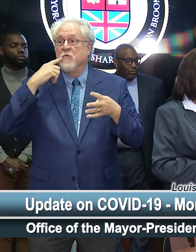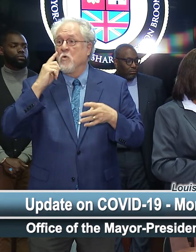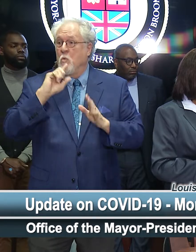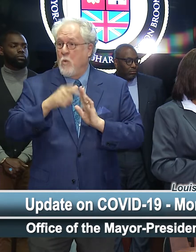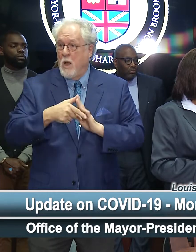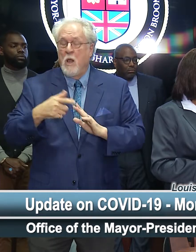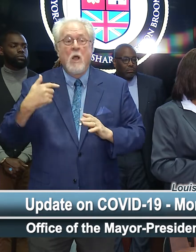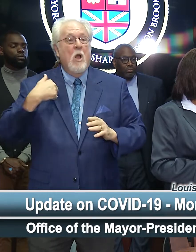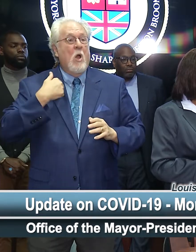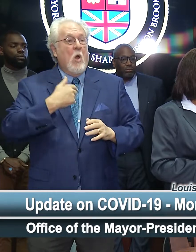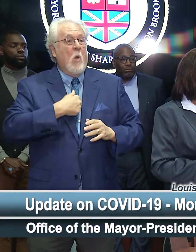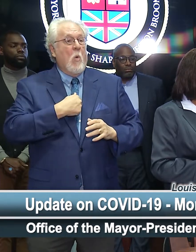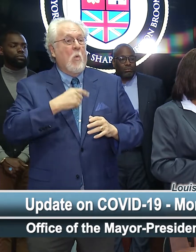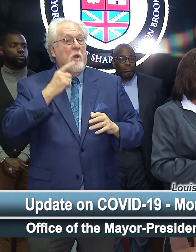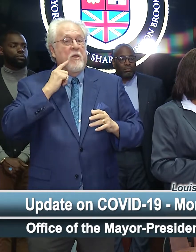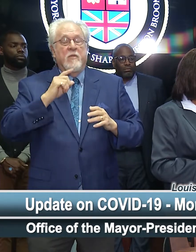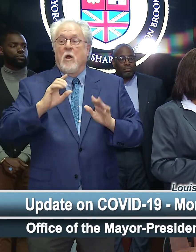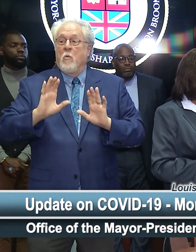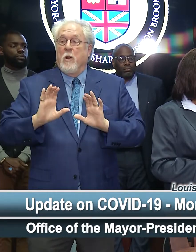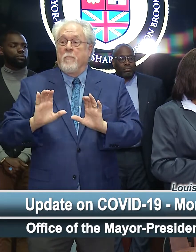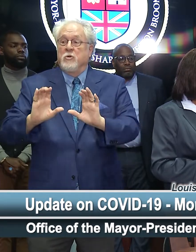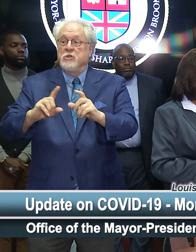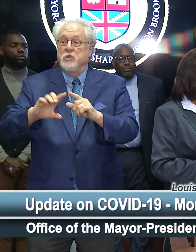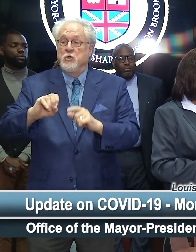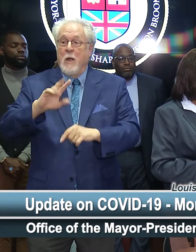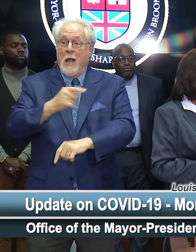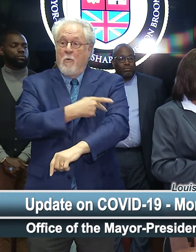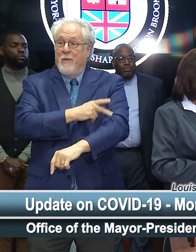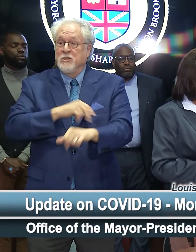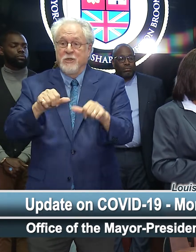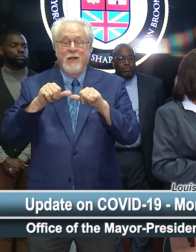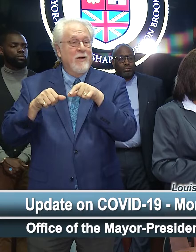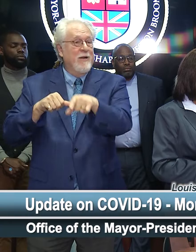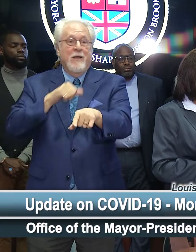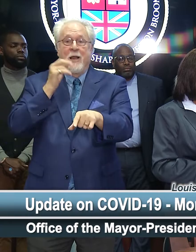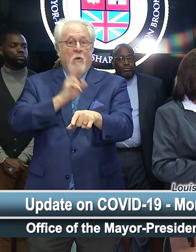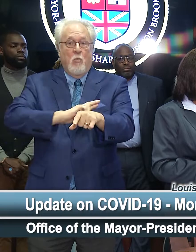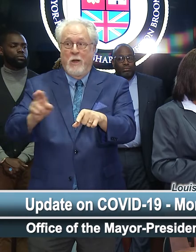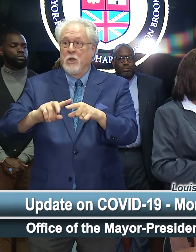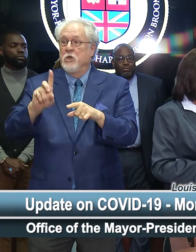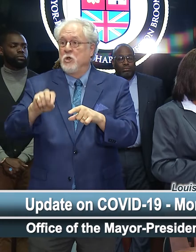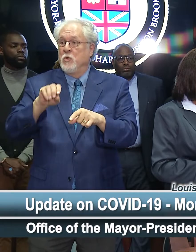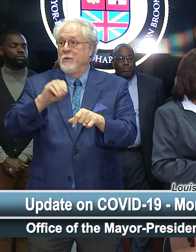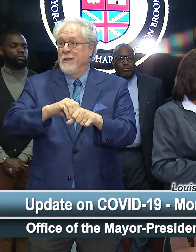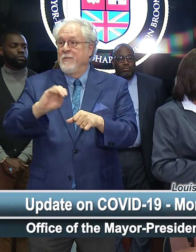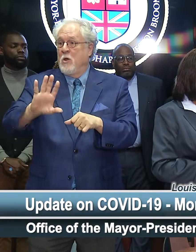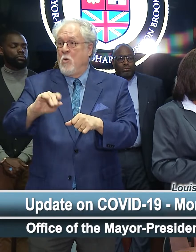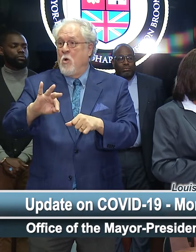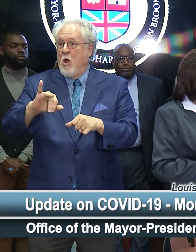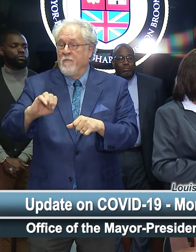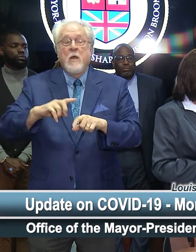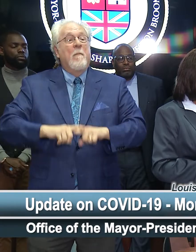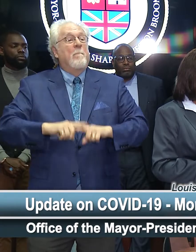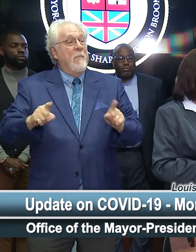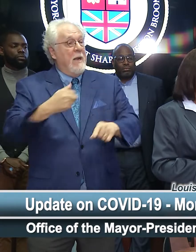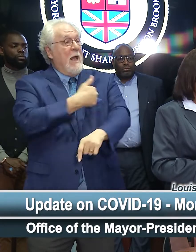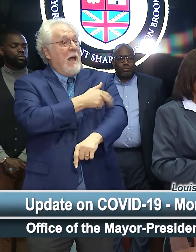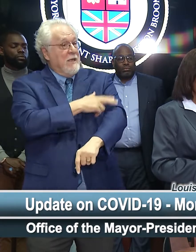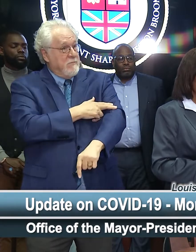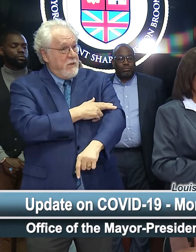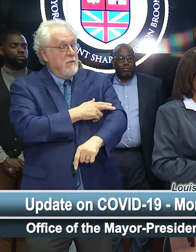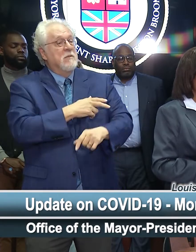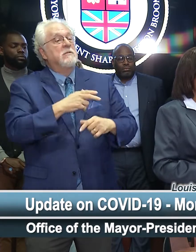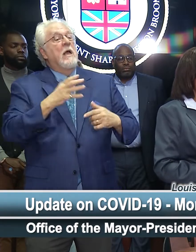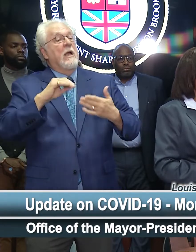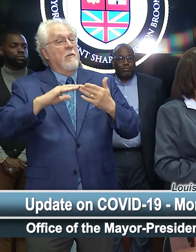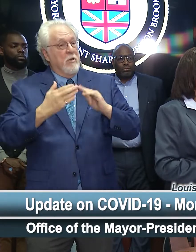was that we were pushing testing to the outpatient area, and they weren't prepared to do that testing in their office. But our hospitals and the community